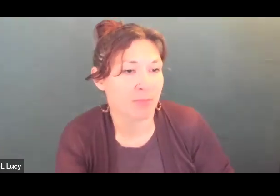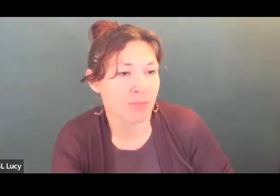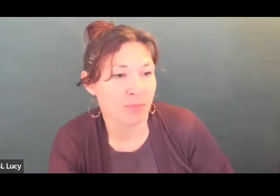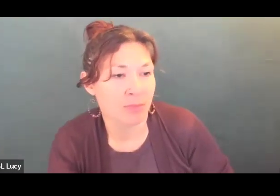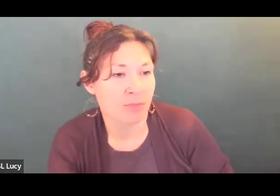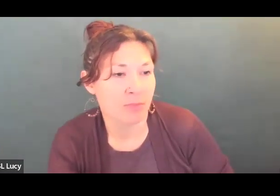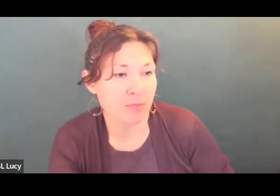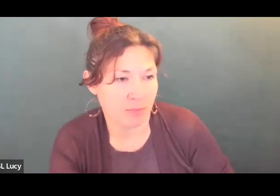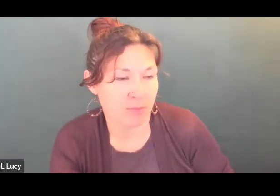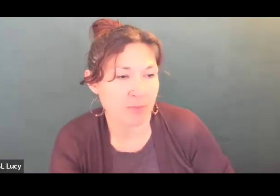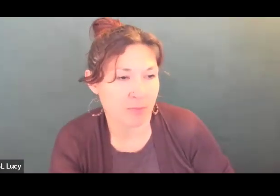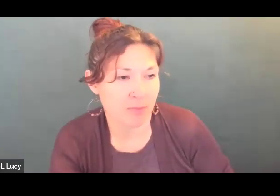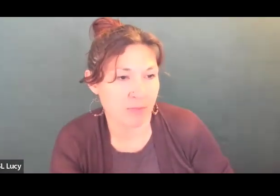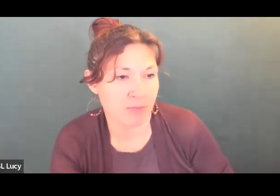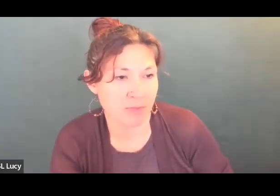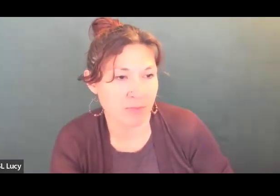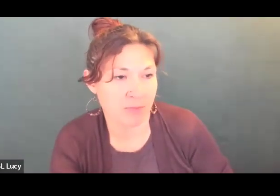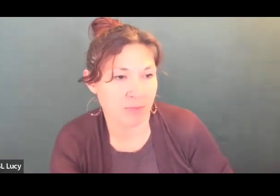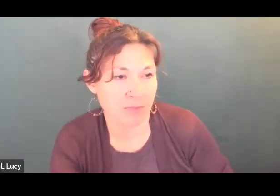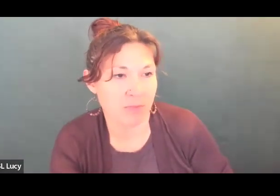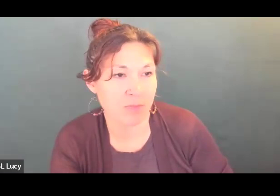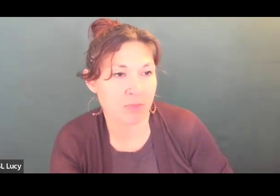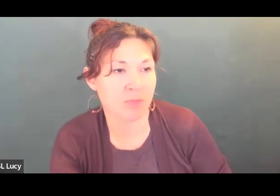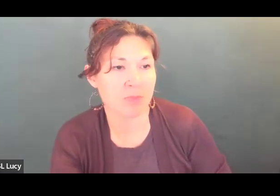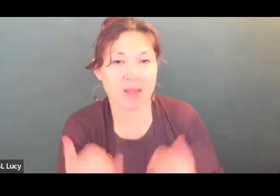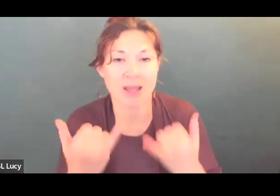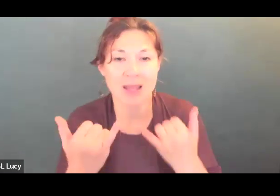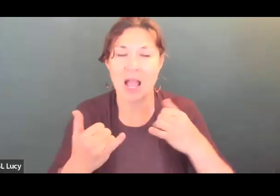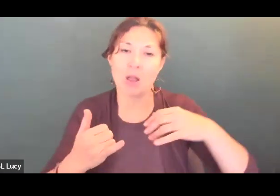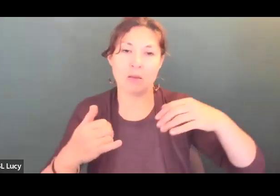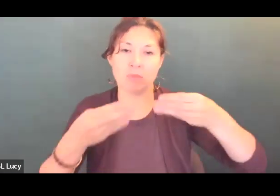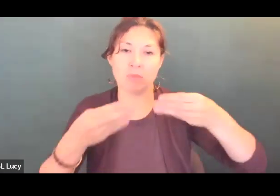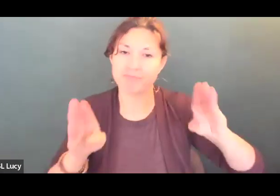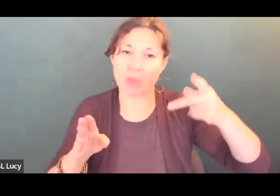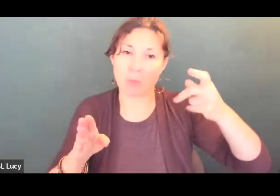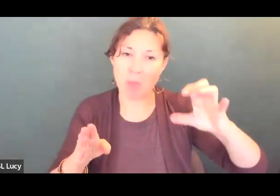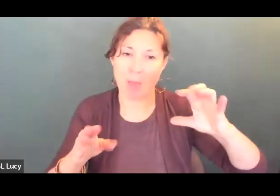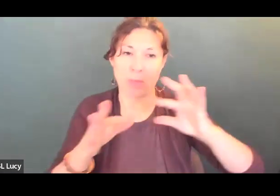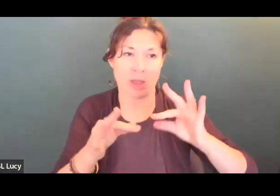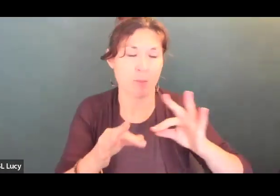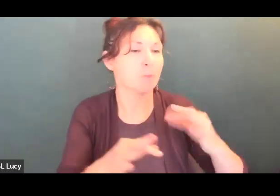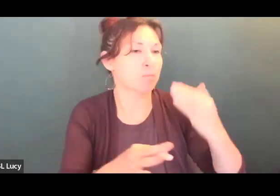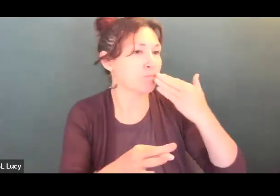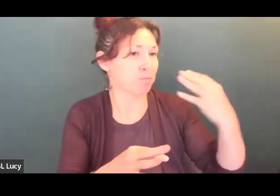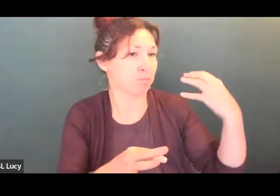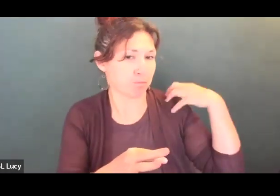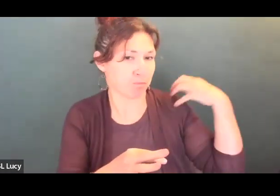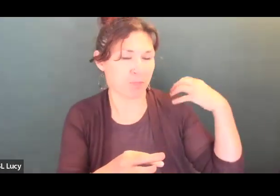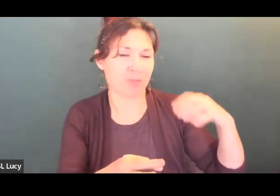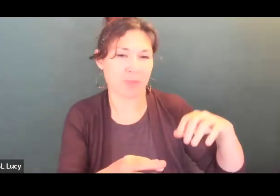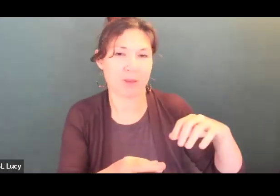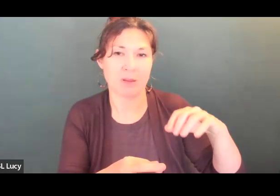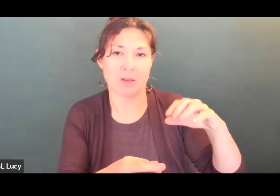We'll now go back to public comment. Thank you, Chair. The public comment period is an opportunity for